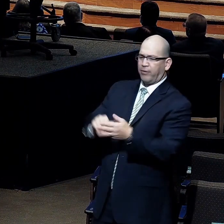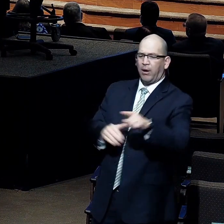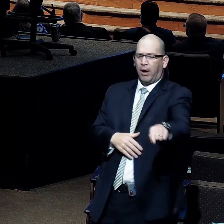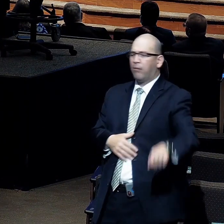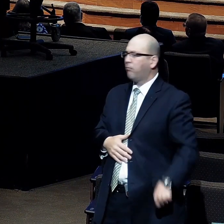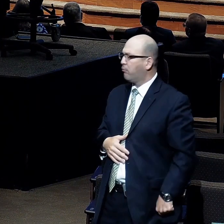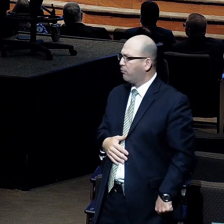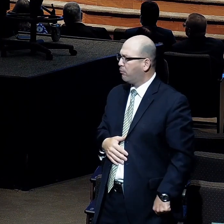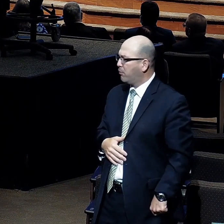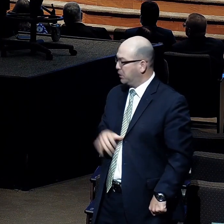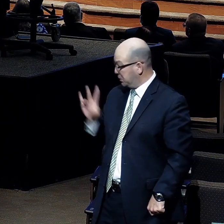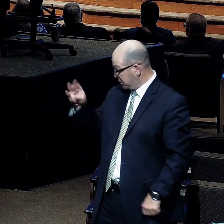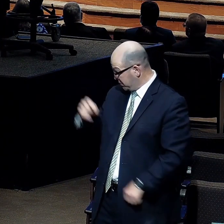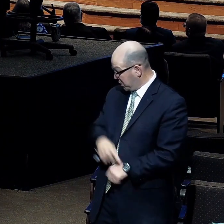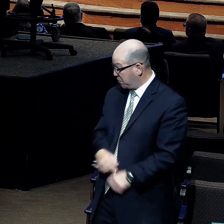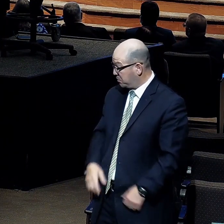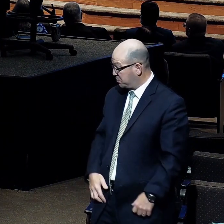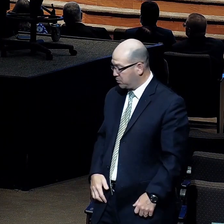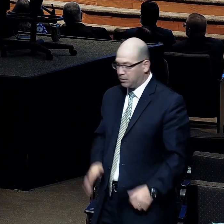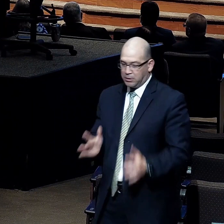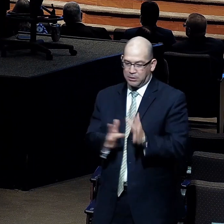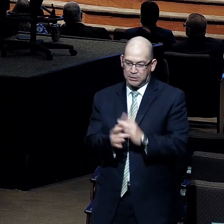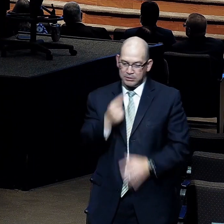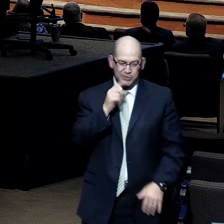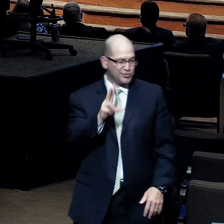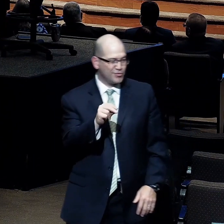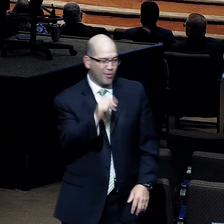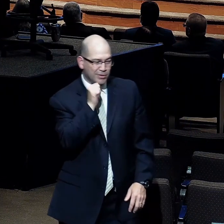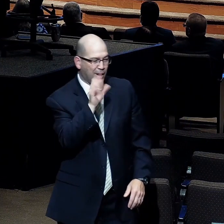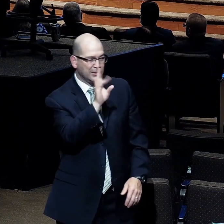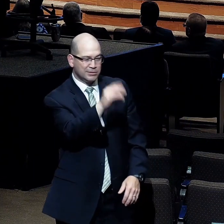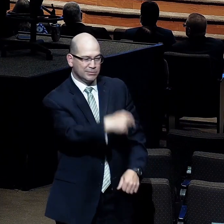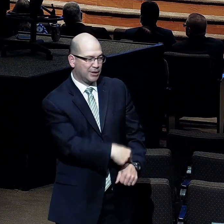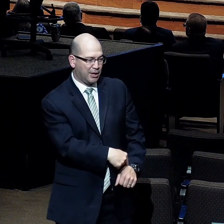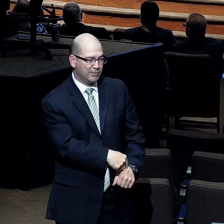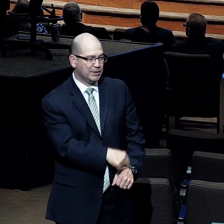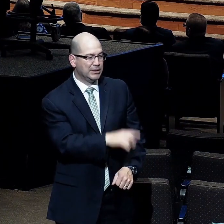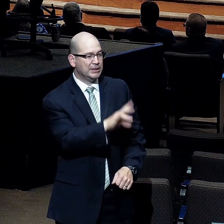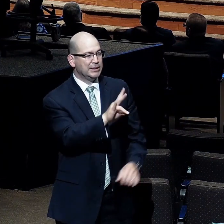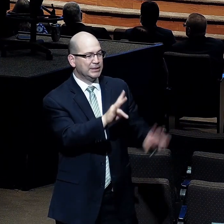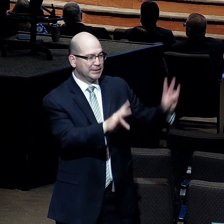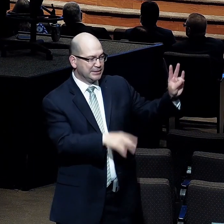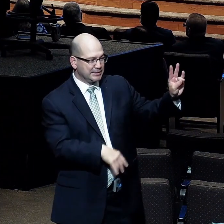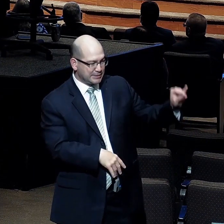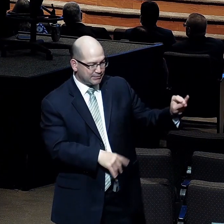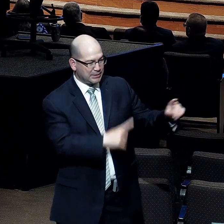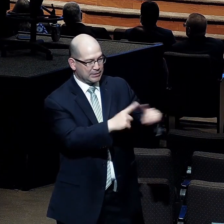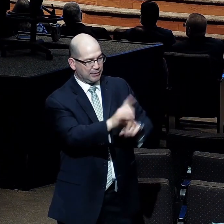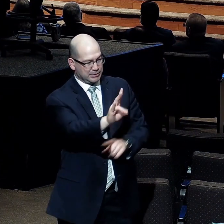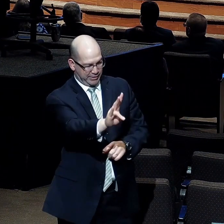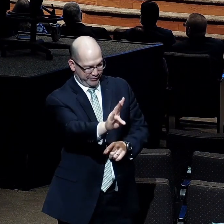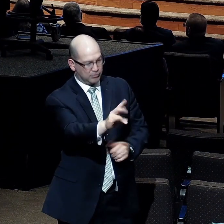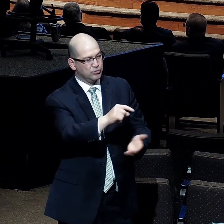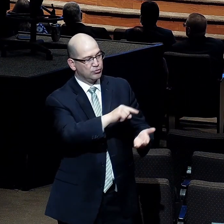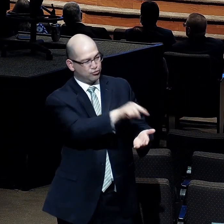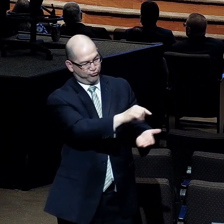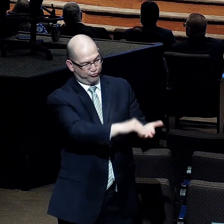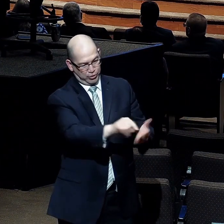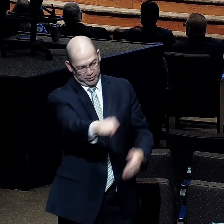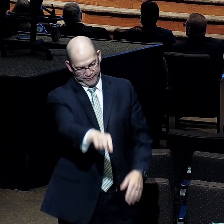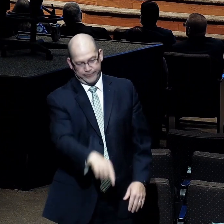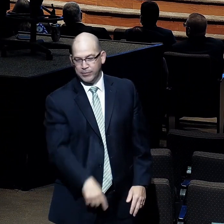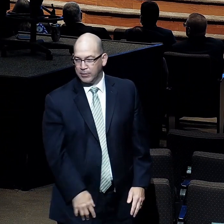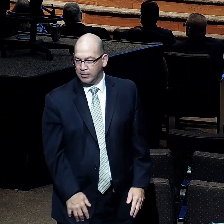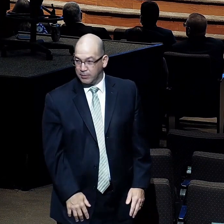times? Jesus saith unto him, I say not unto thee until seven times, but until 70 times seven." Whenever the words